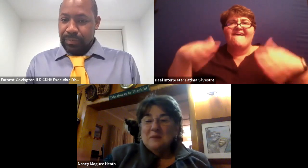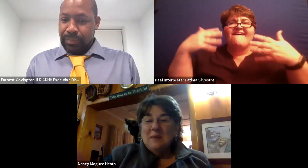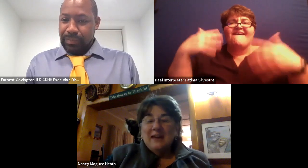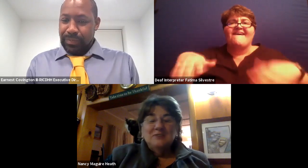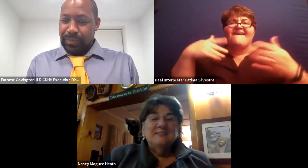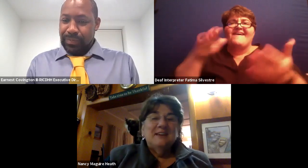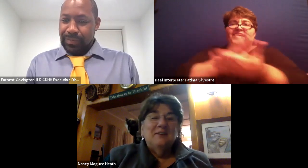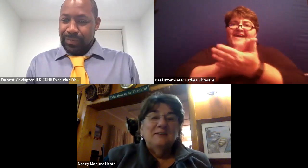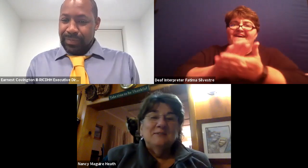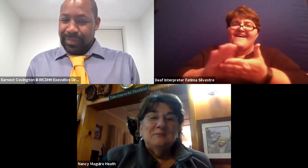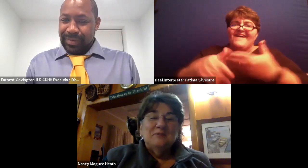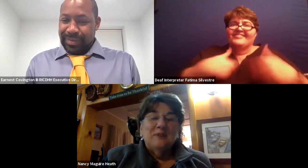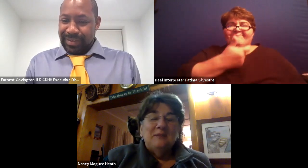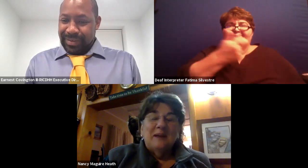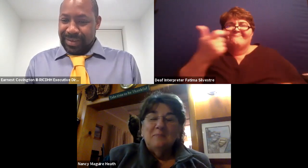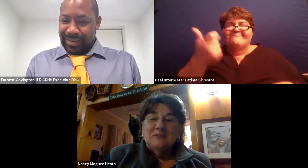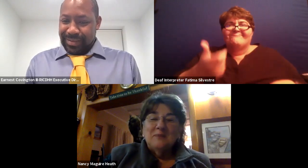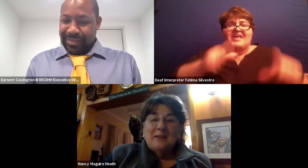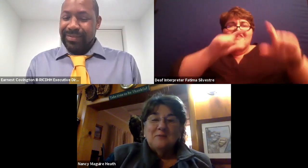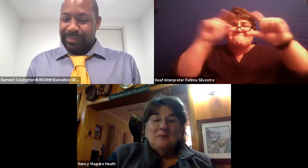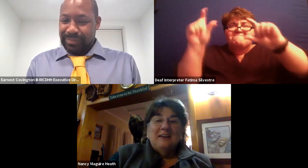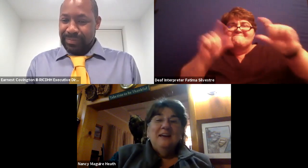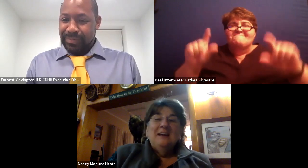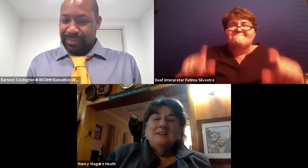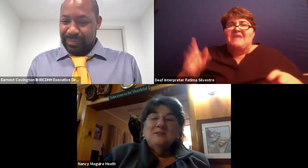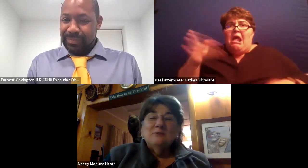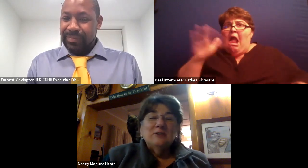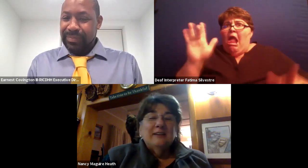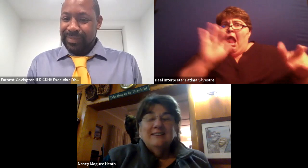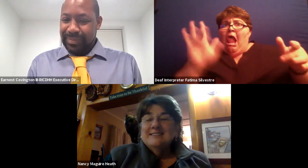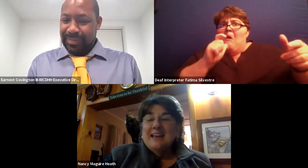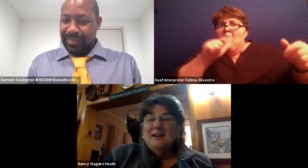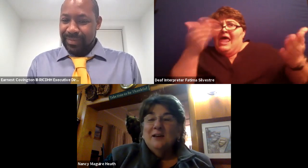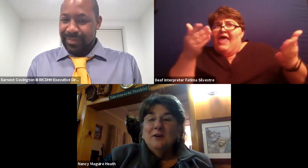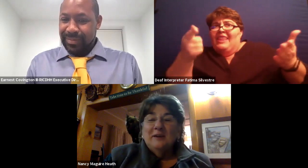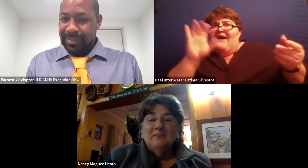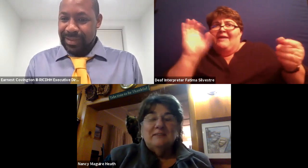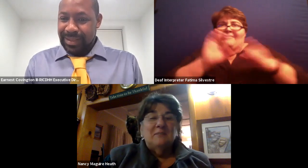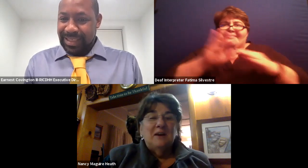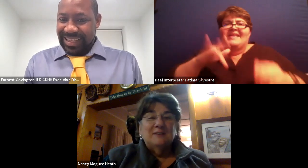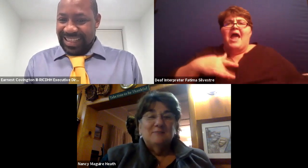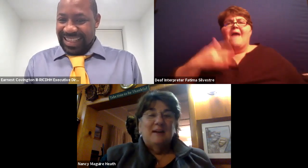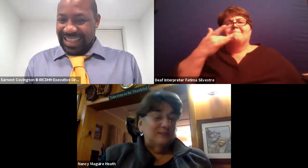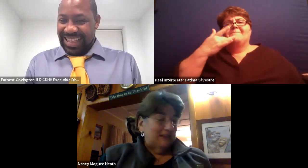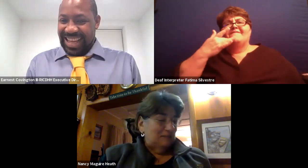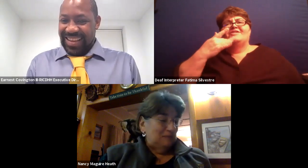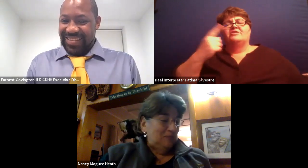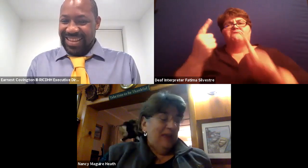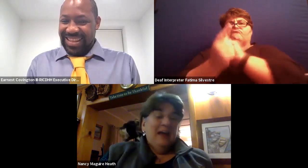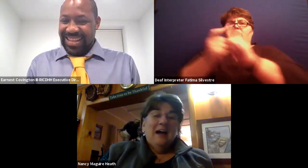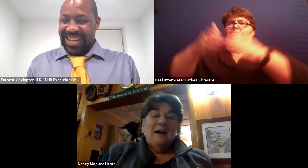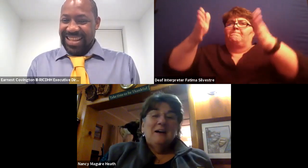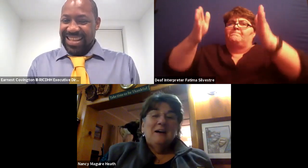these 3 pages here on the Zoom screen, but I'd much rather be socially saying hello and giving some hugs around the